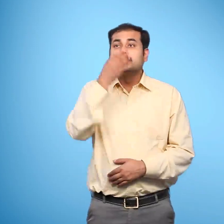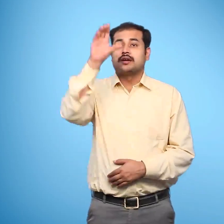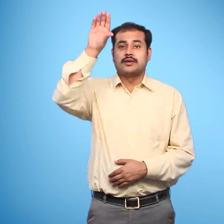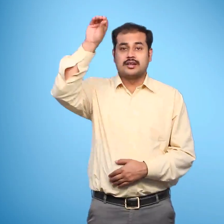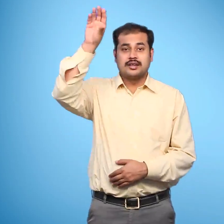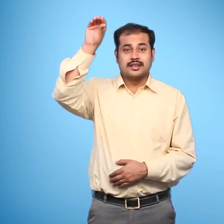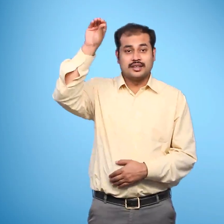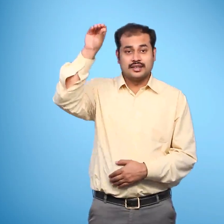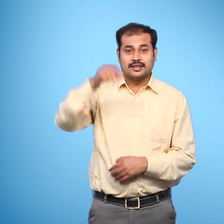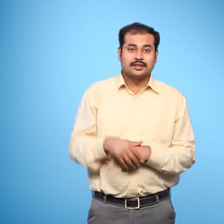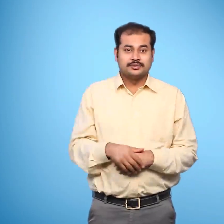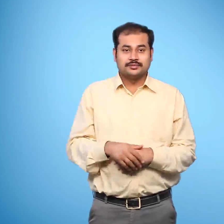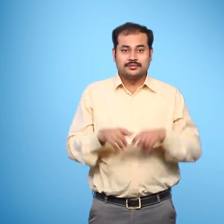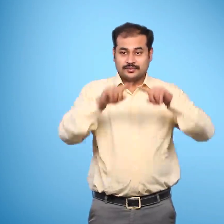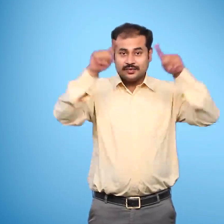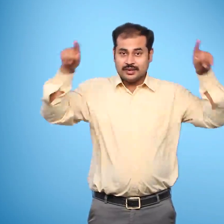Scorecard of giraffe.